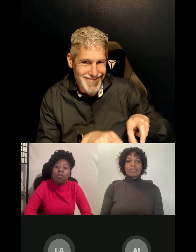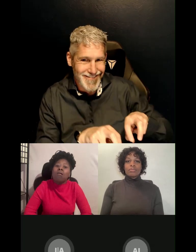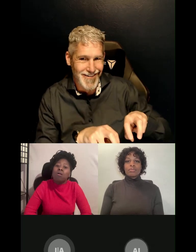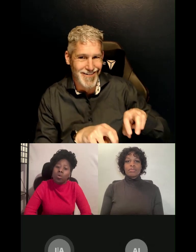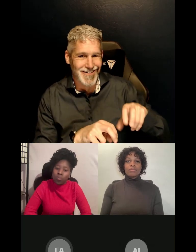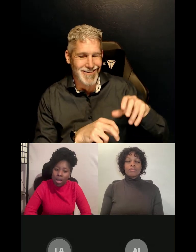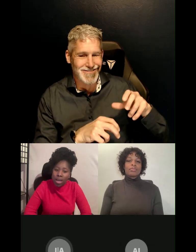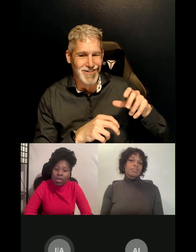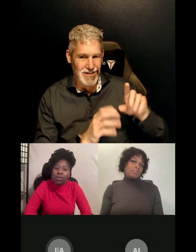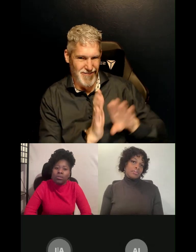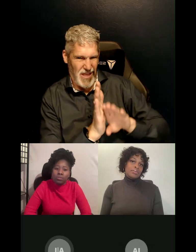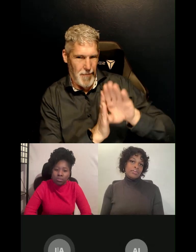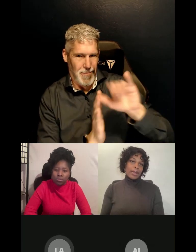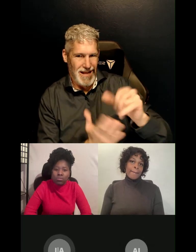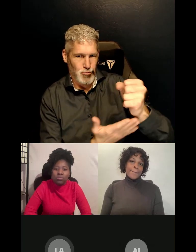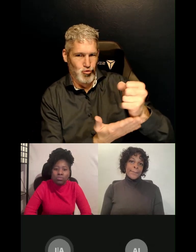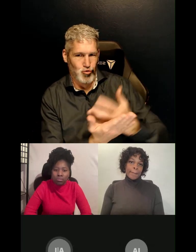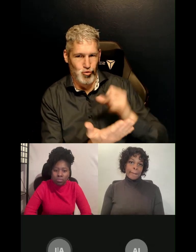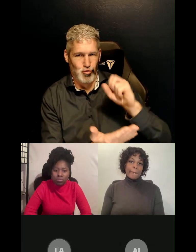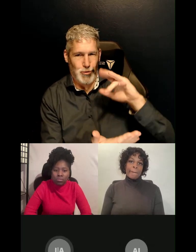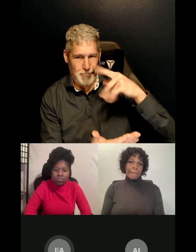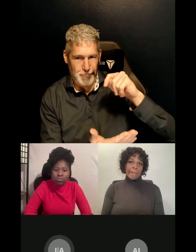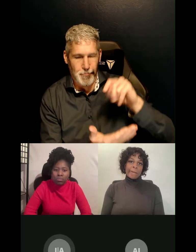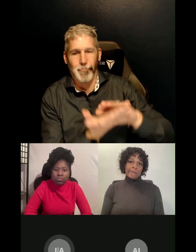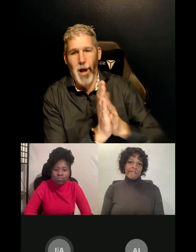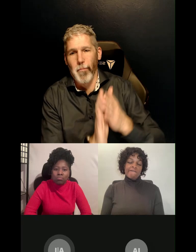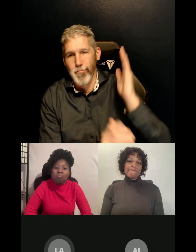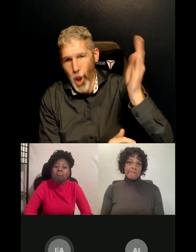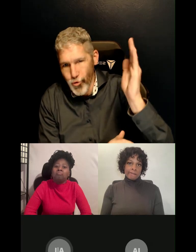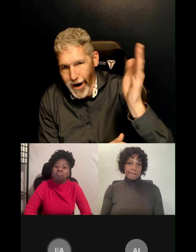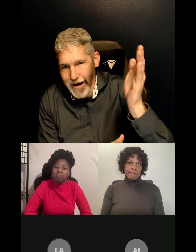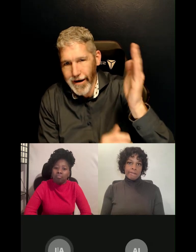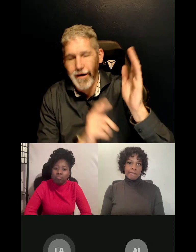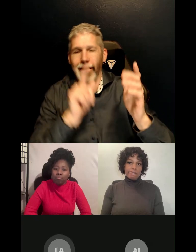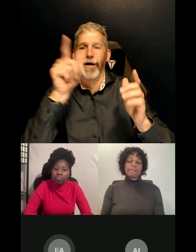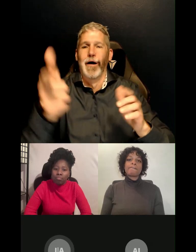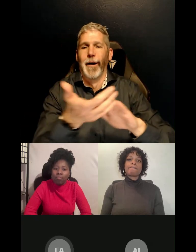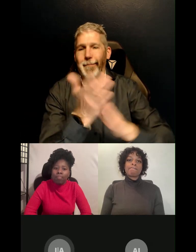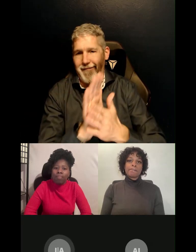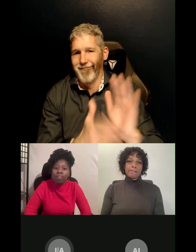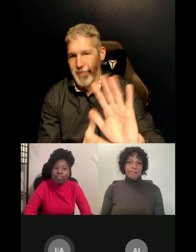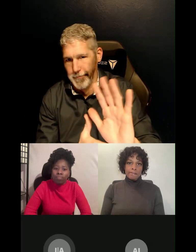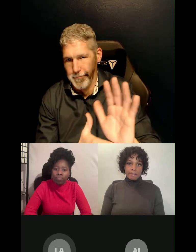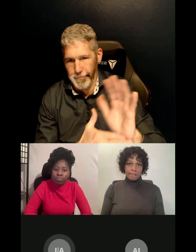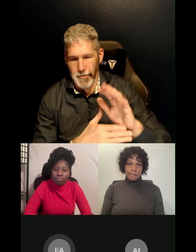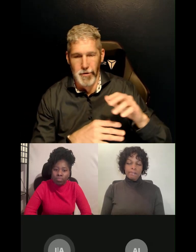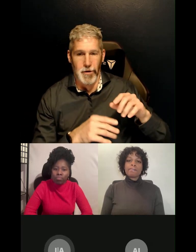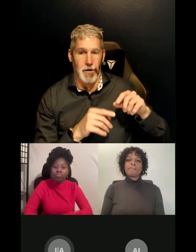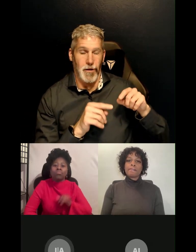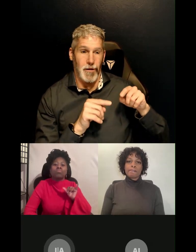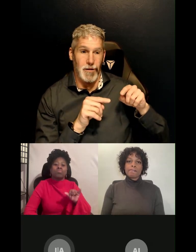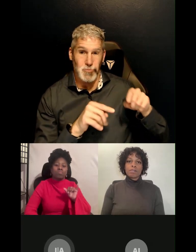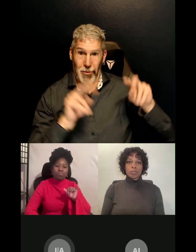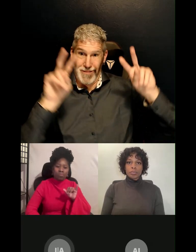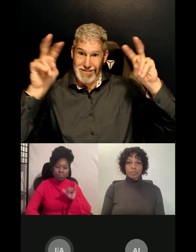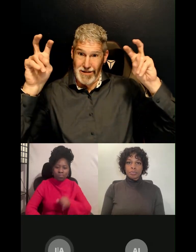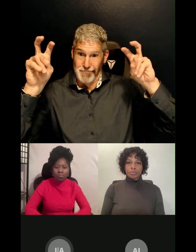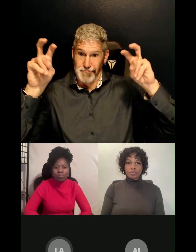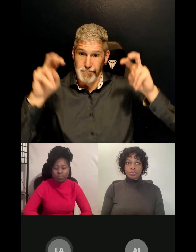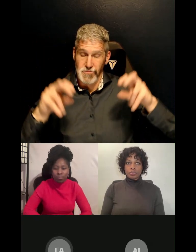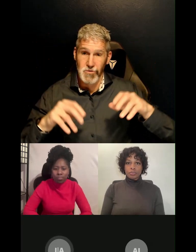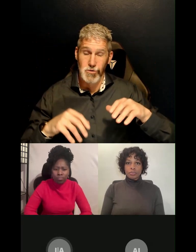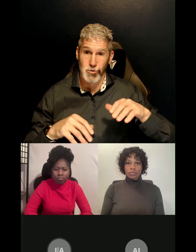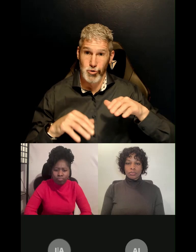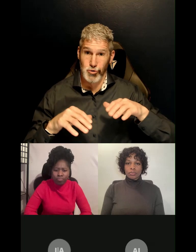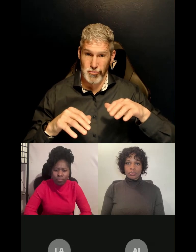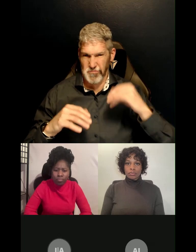was a good friend with the deaf actress and developed the script hand in hand with her for Broadway, and it was on Broadway before it